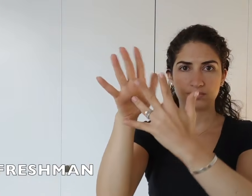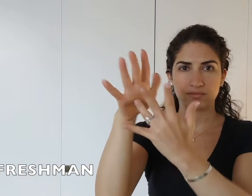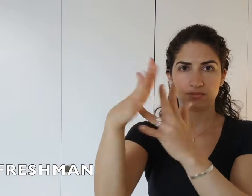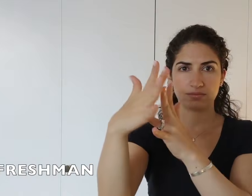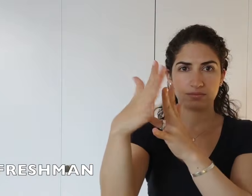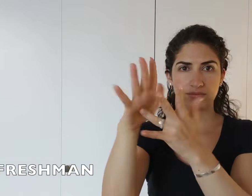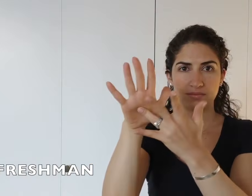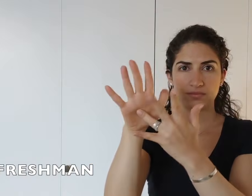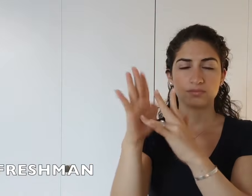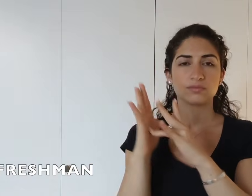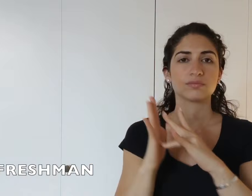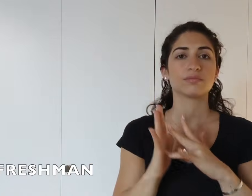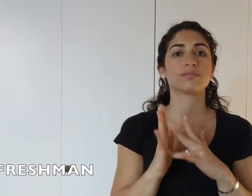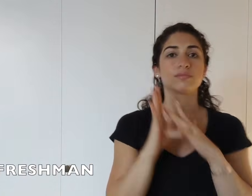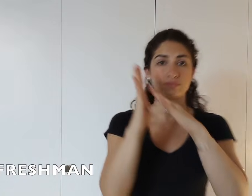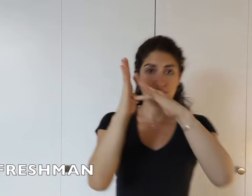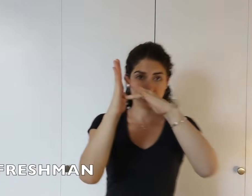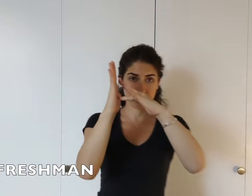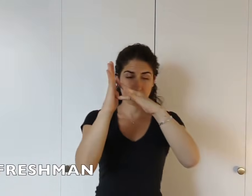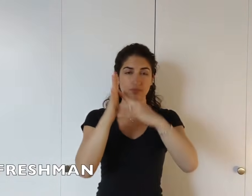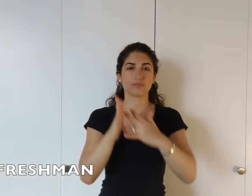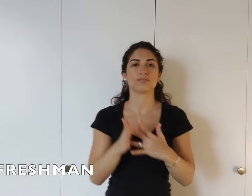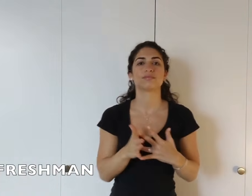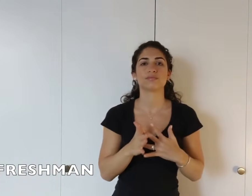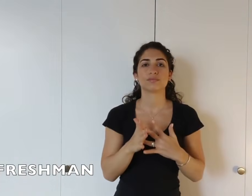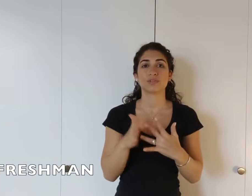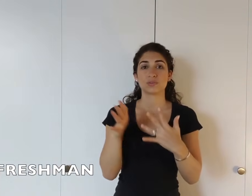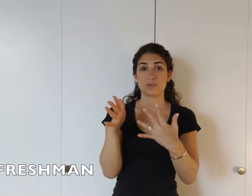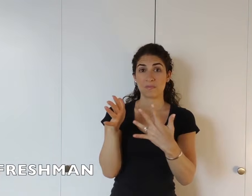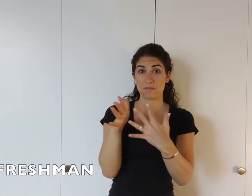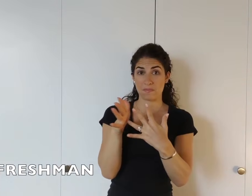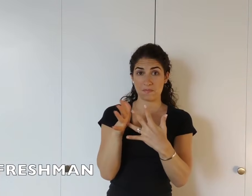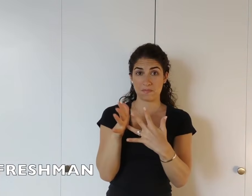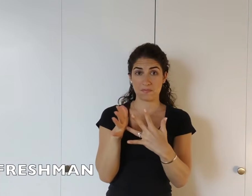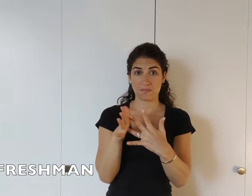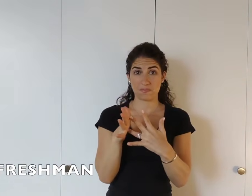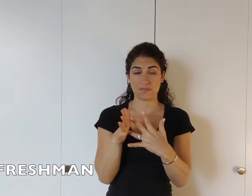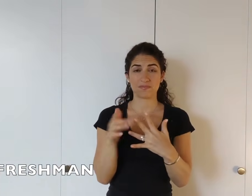opposite palm. So that is freshman.